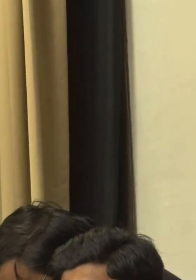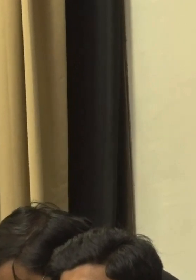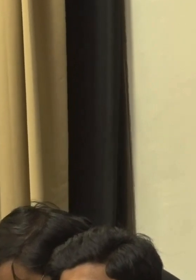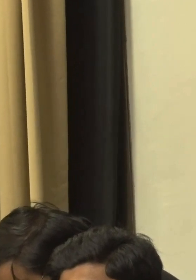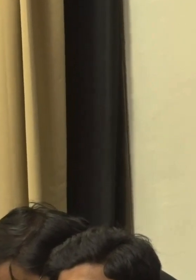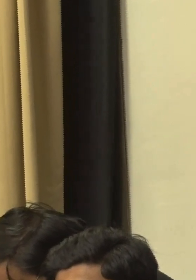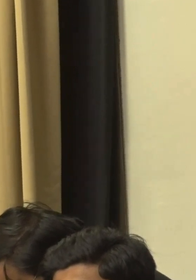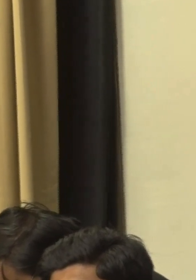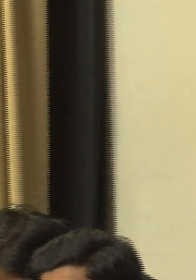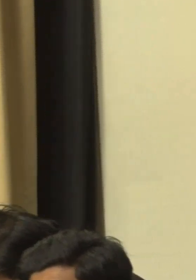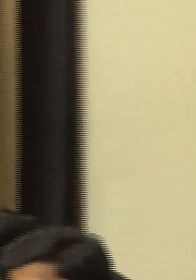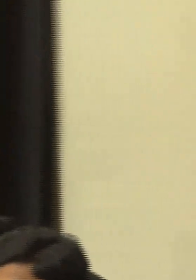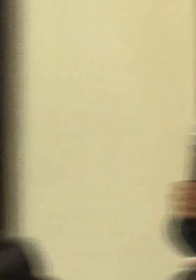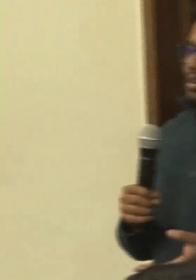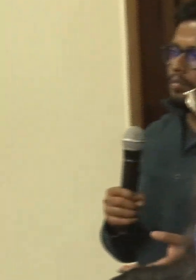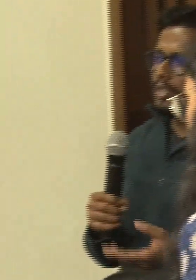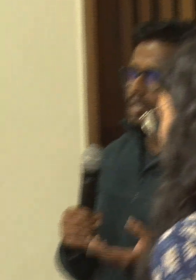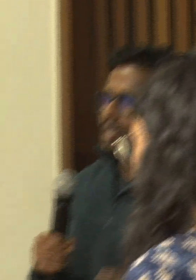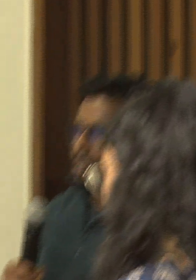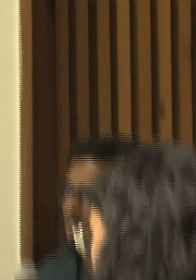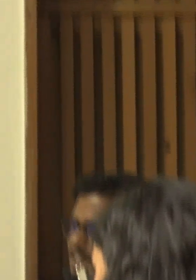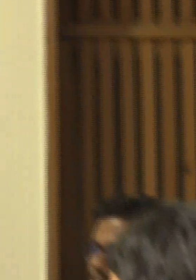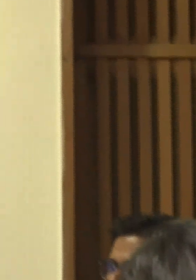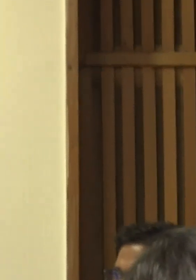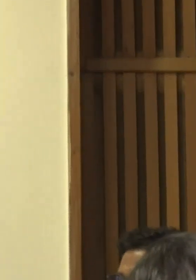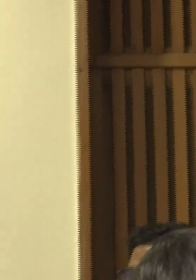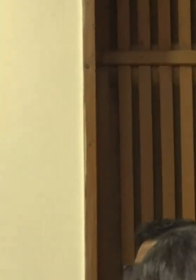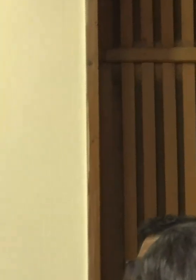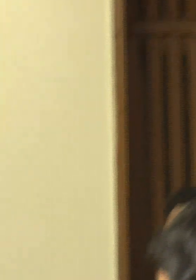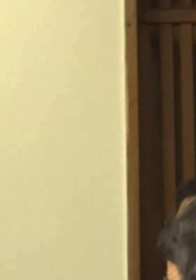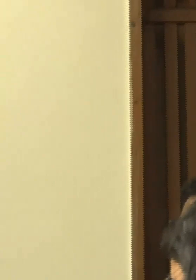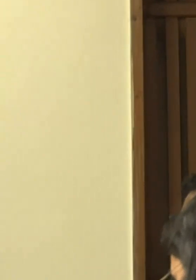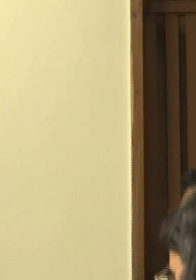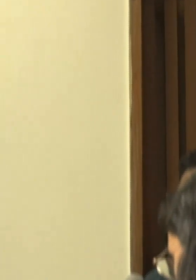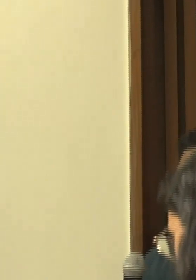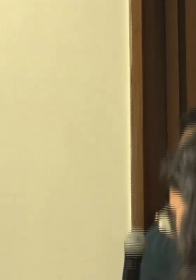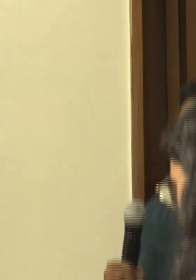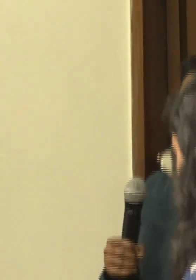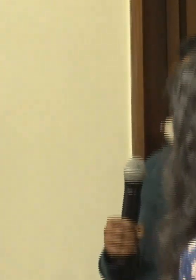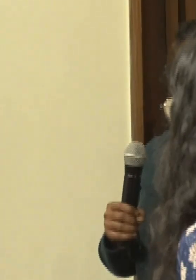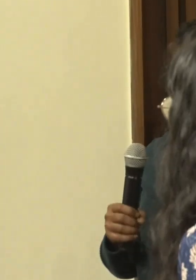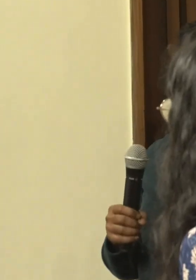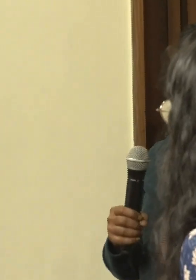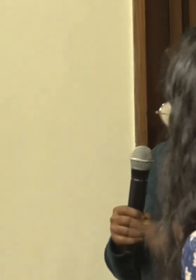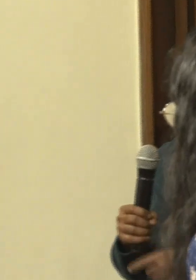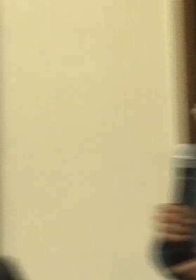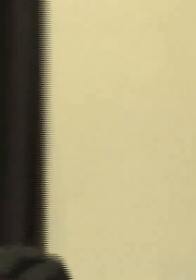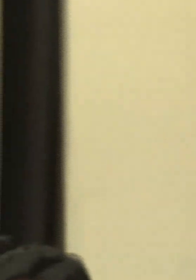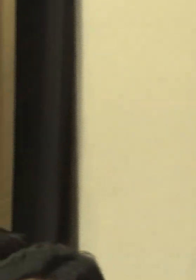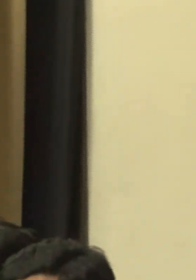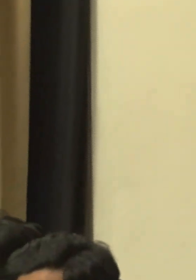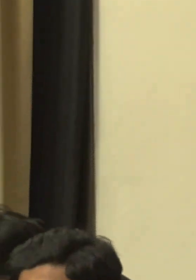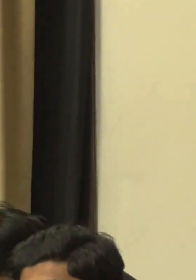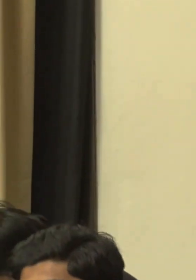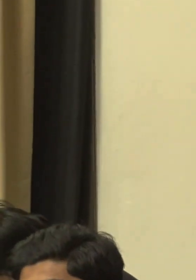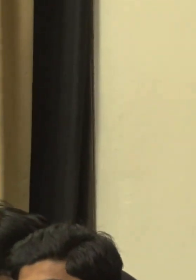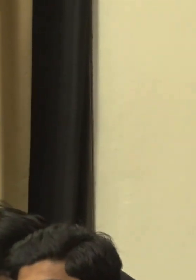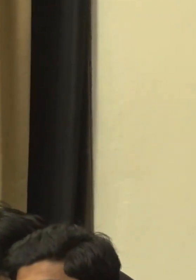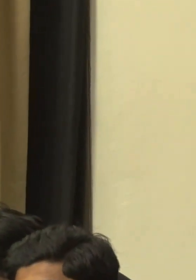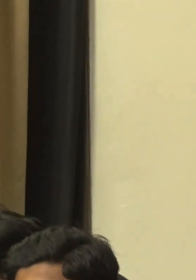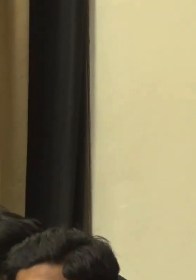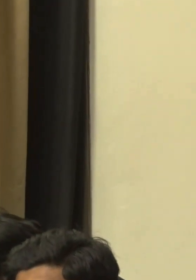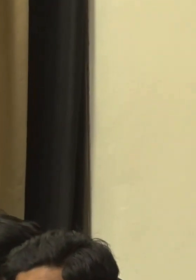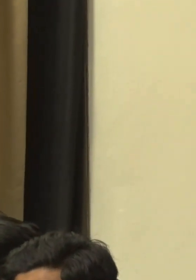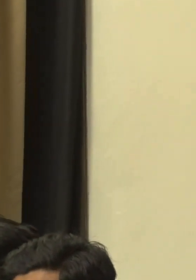text-based. So when we talk about mother tongue education, then how do we protect the other languages which are not being represented in school? Because those